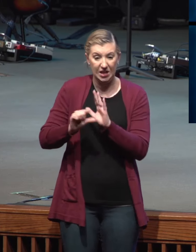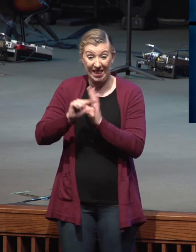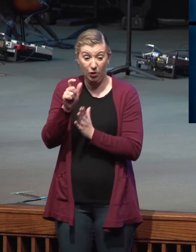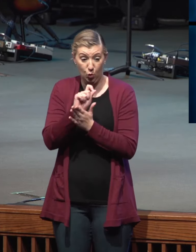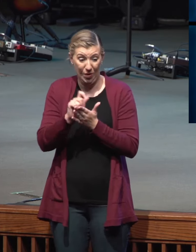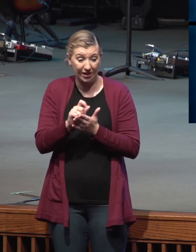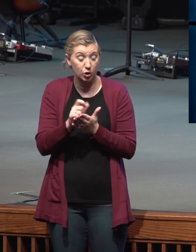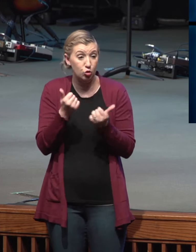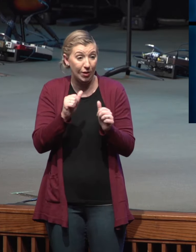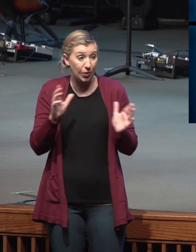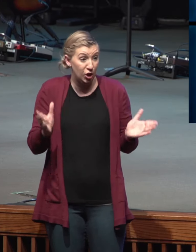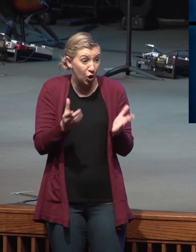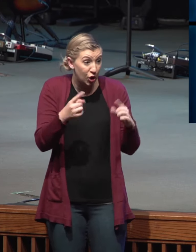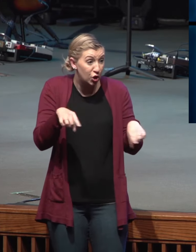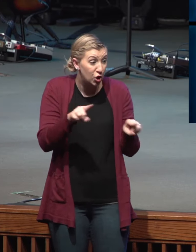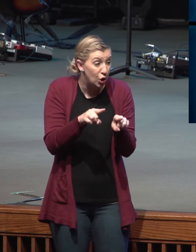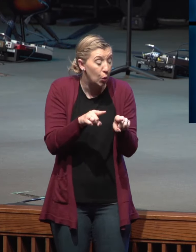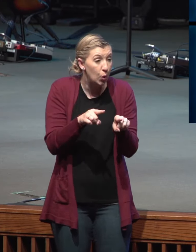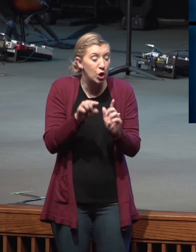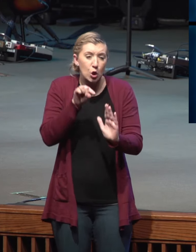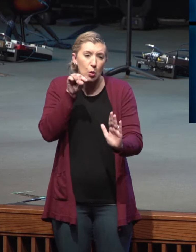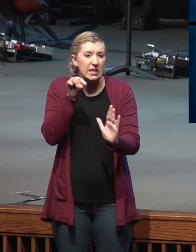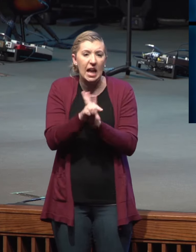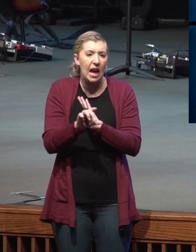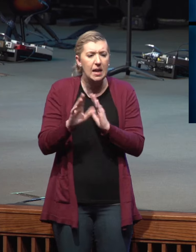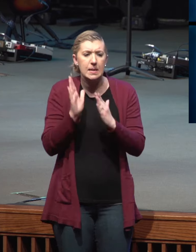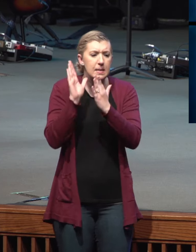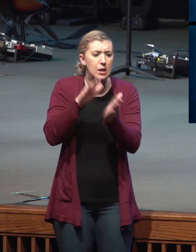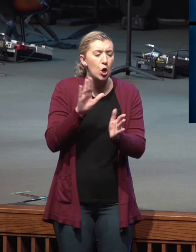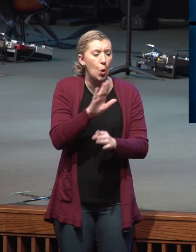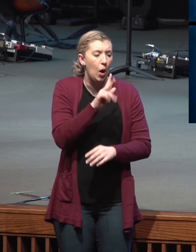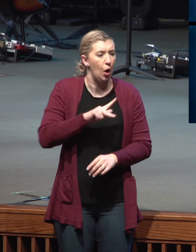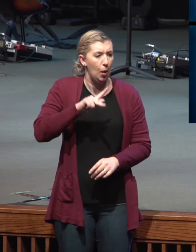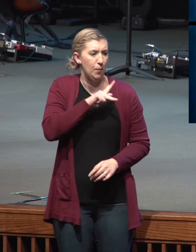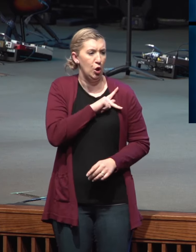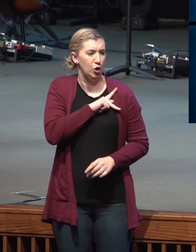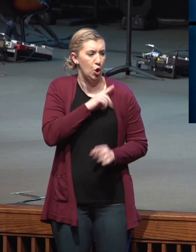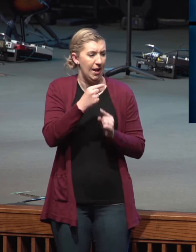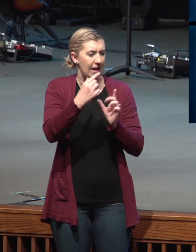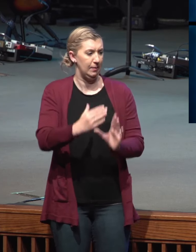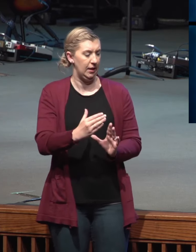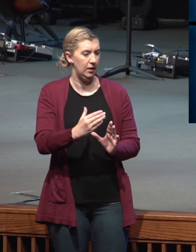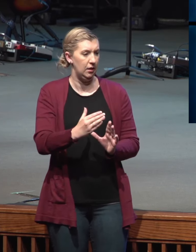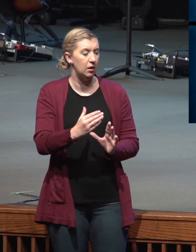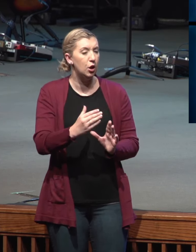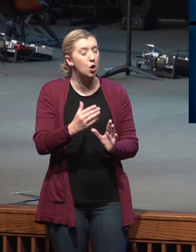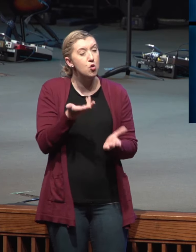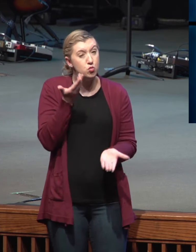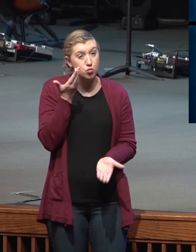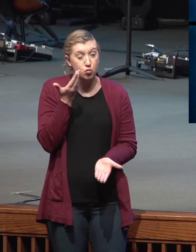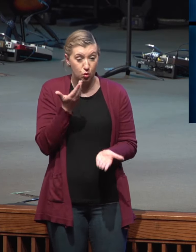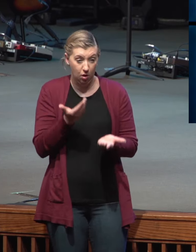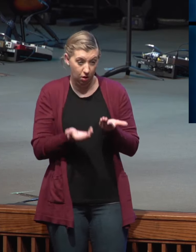to encourage you to slay your own personal El Guapo, then you should